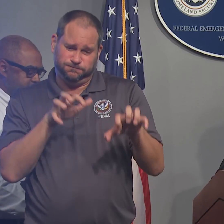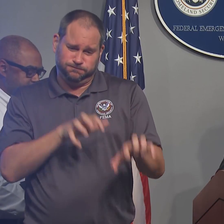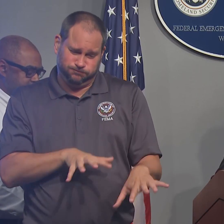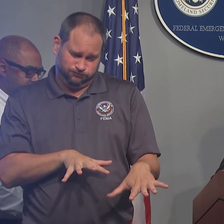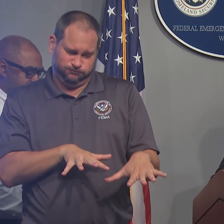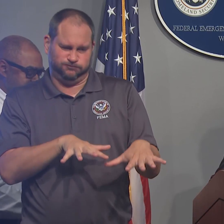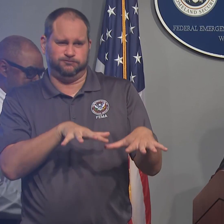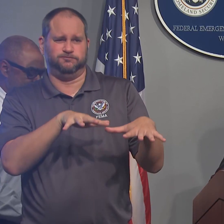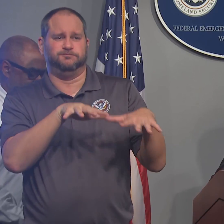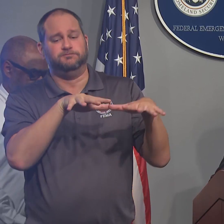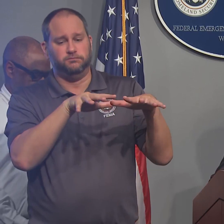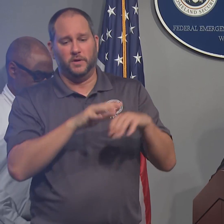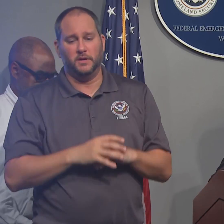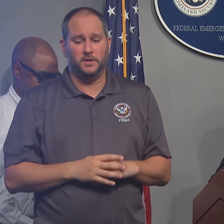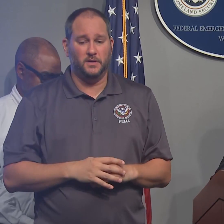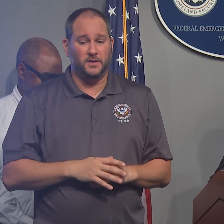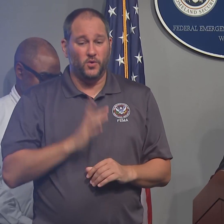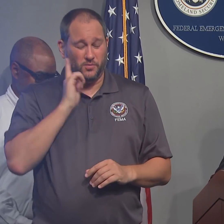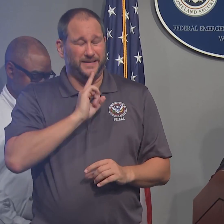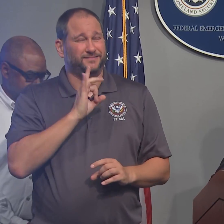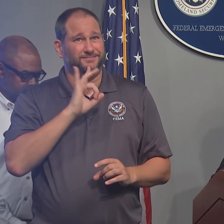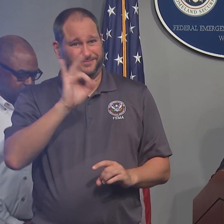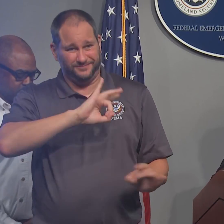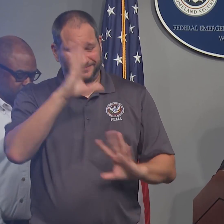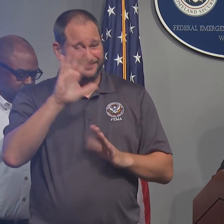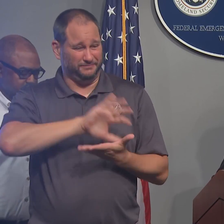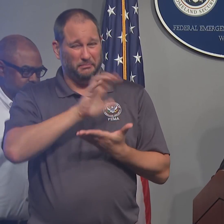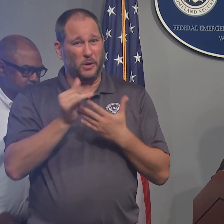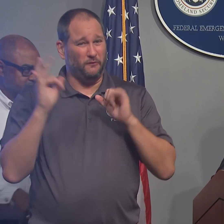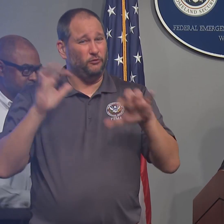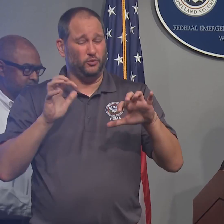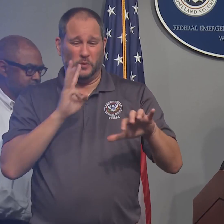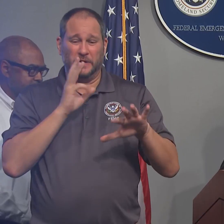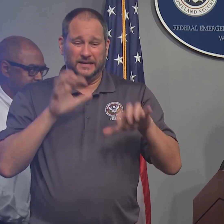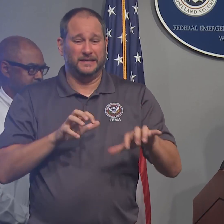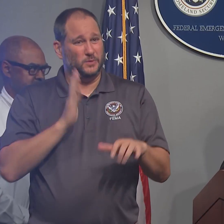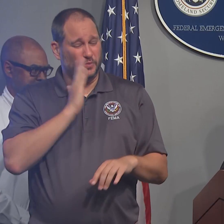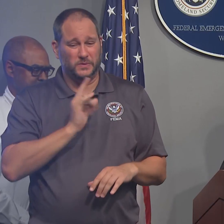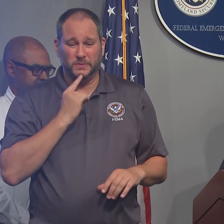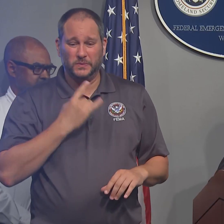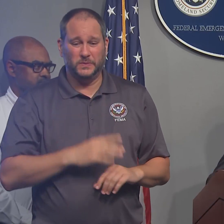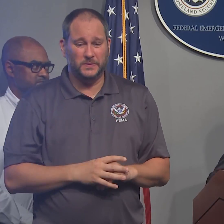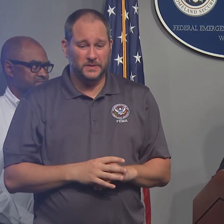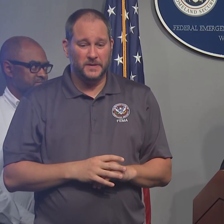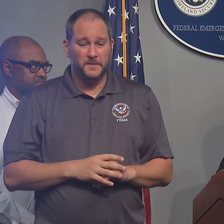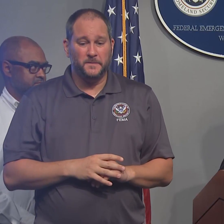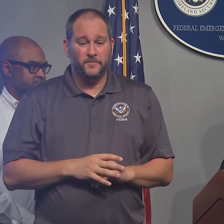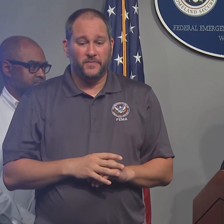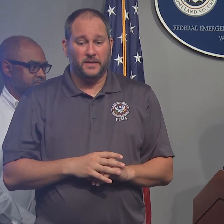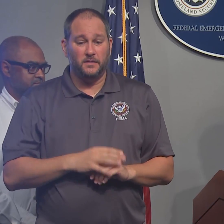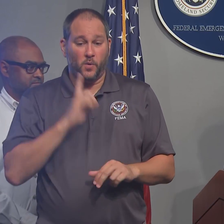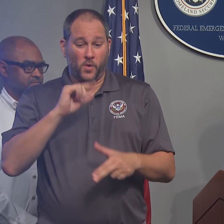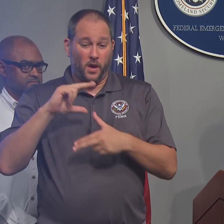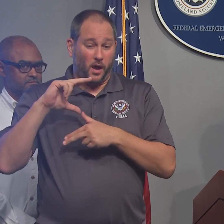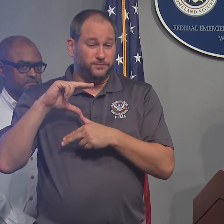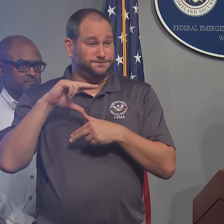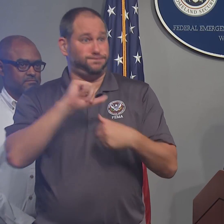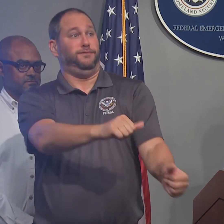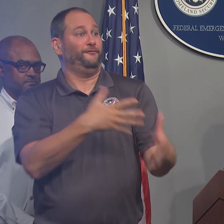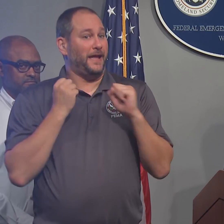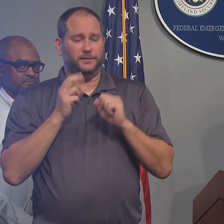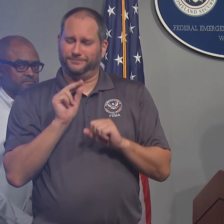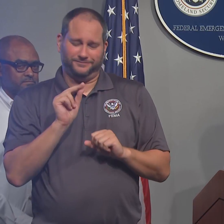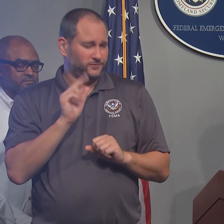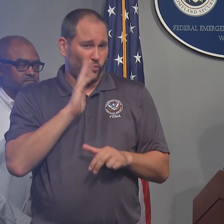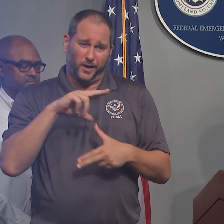tremendous amount of rain. And as the storm slows down, there's going to be lots of coastal flooding And with that, combined with the onshore flow, it's going to be